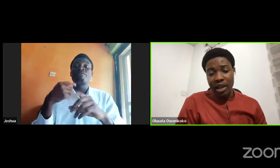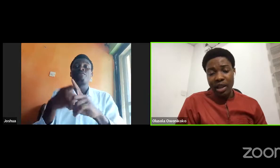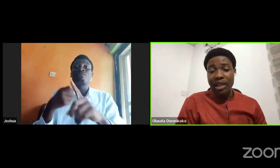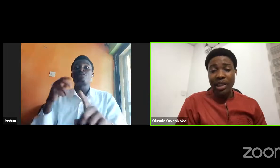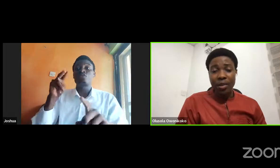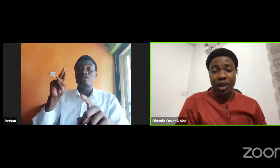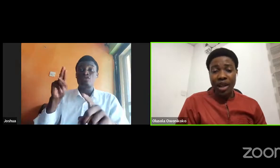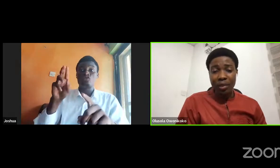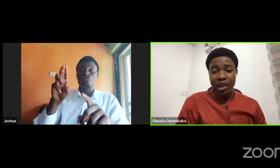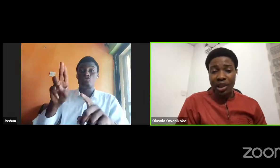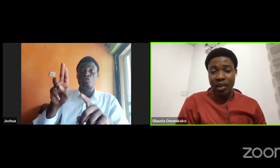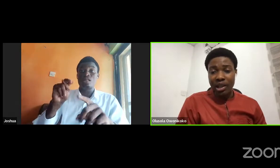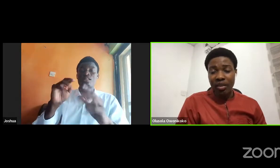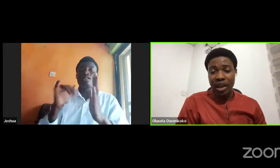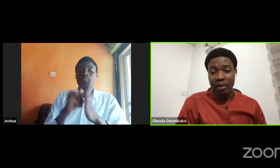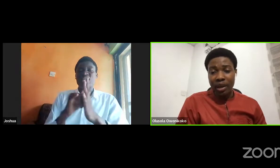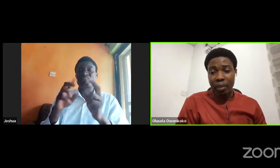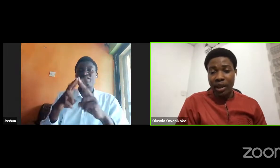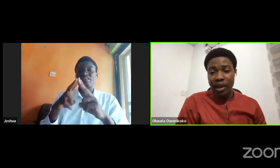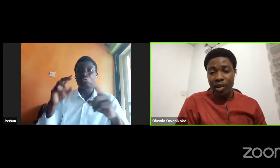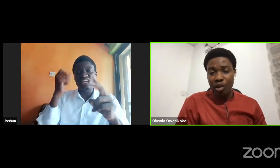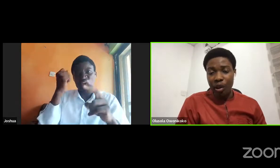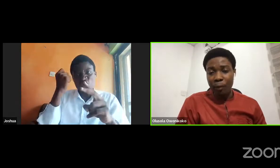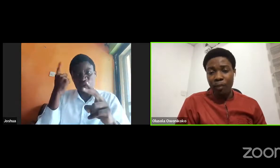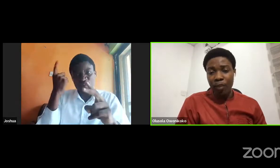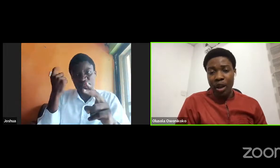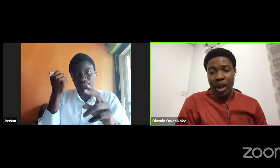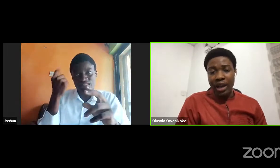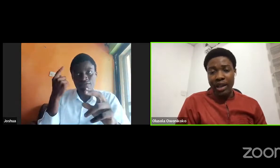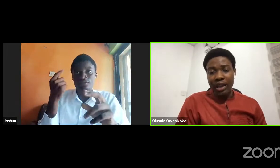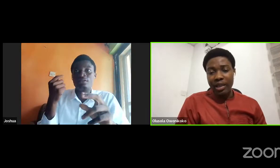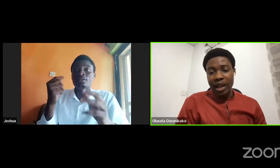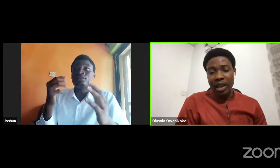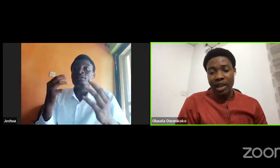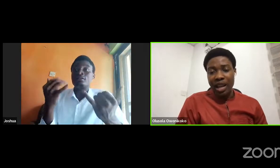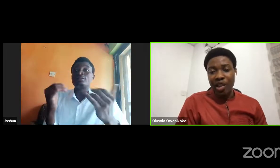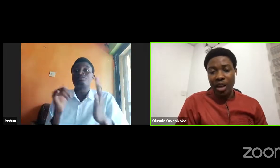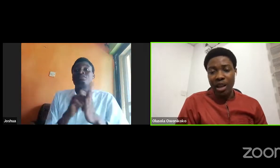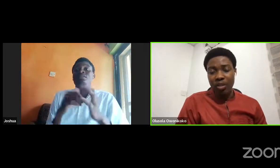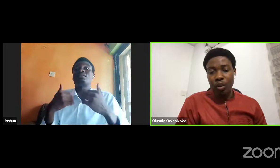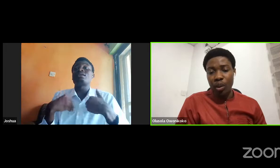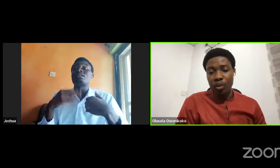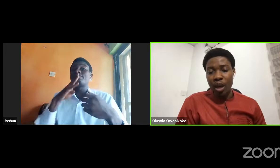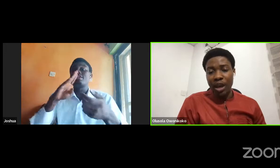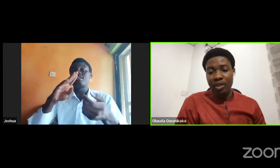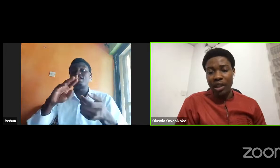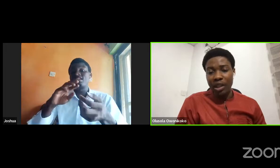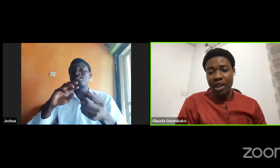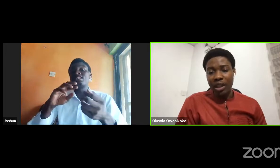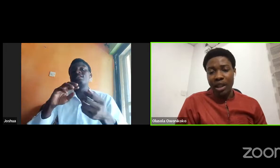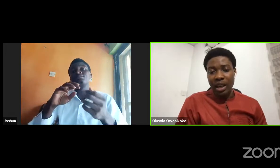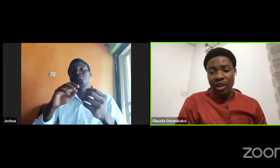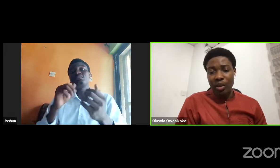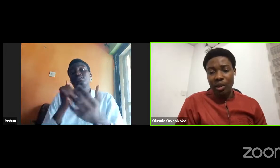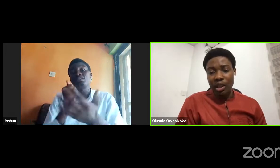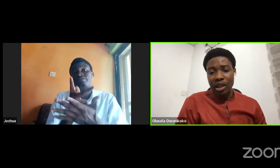which that has been adapted and ratified by Nigeria. And at the national level, we do have